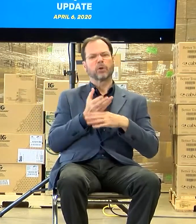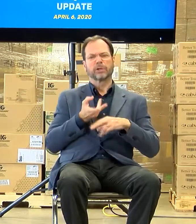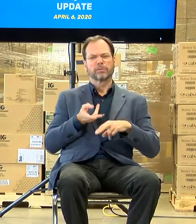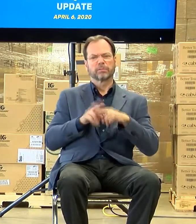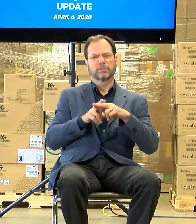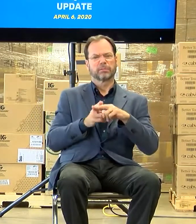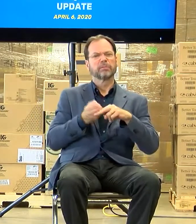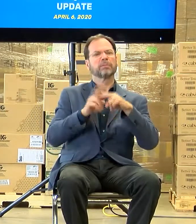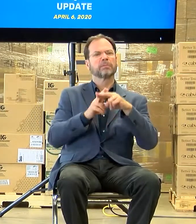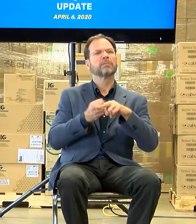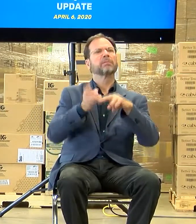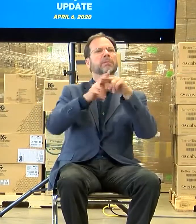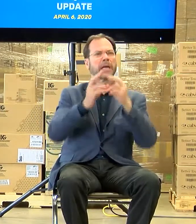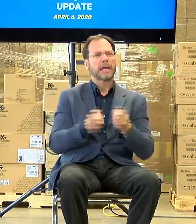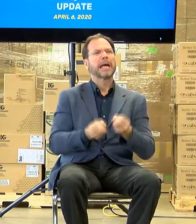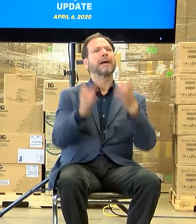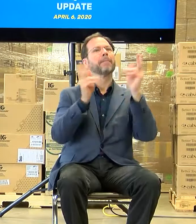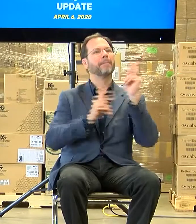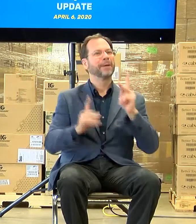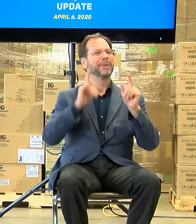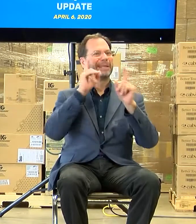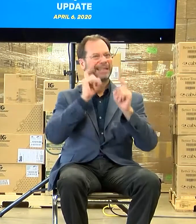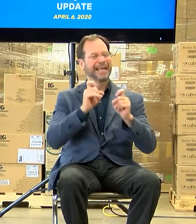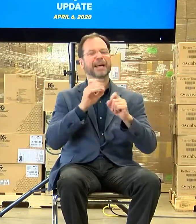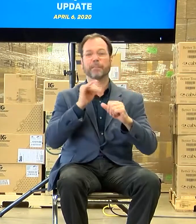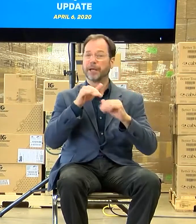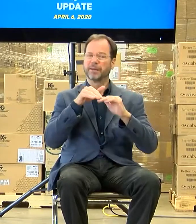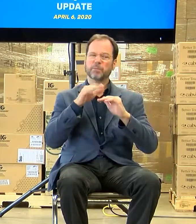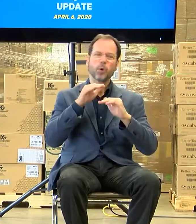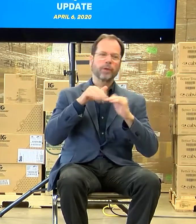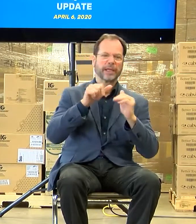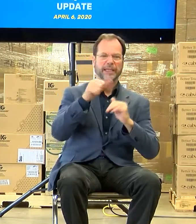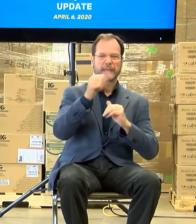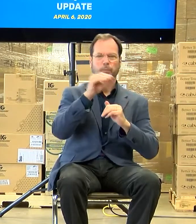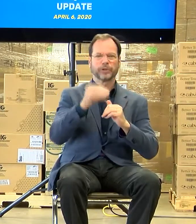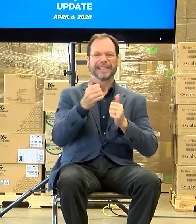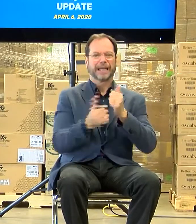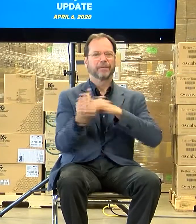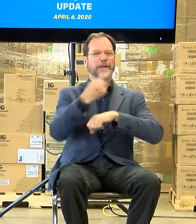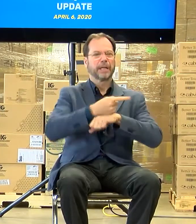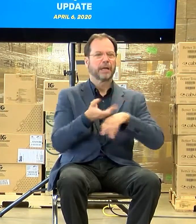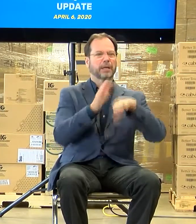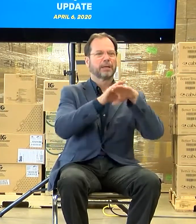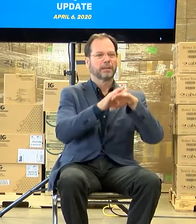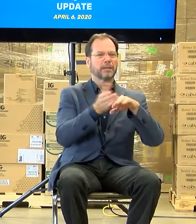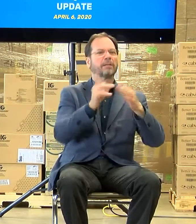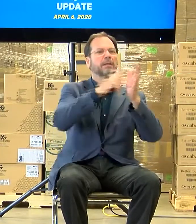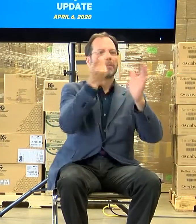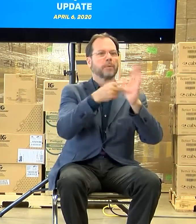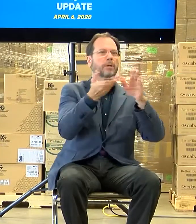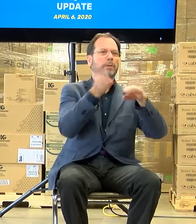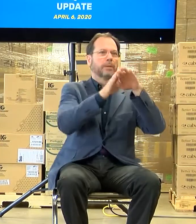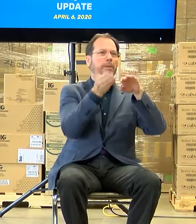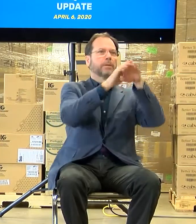the number of people who are being tested by more than 10% per day, compounded daily.